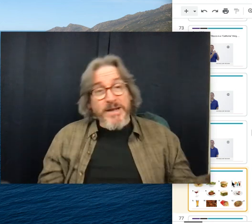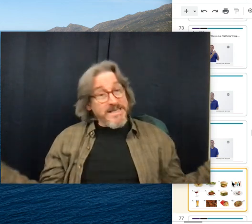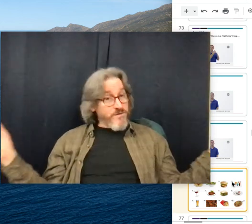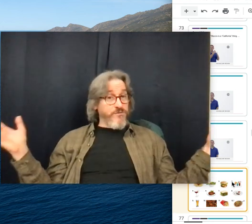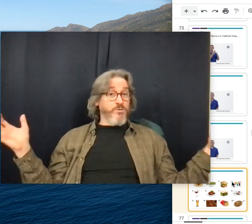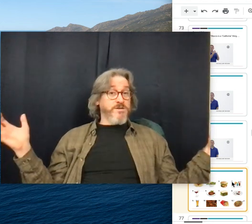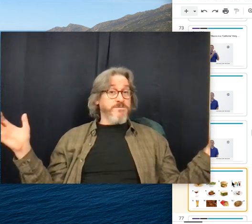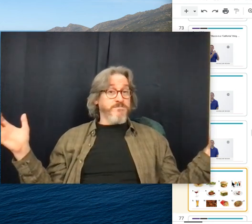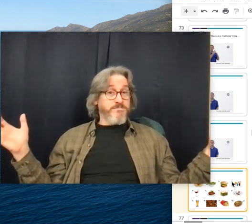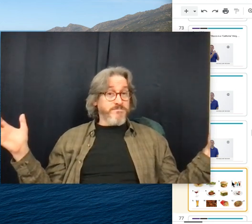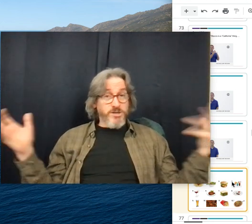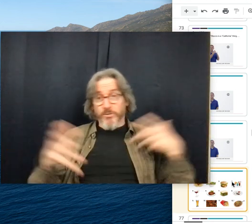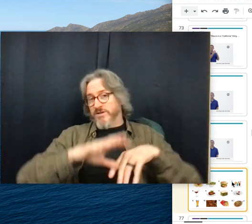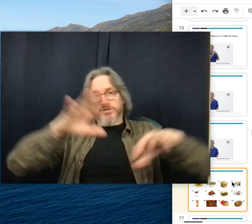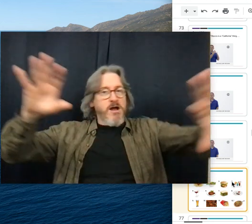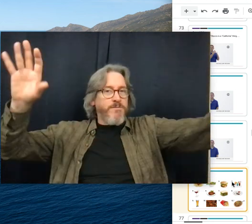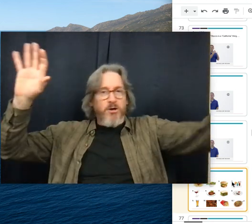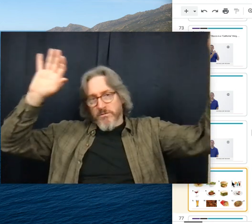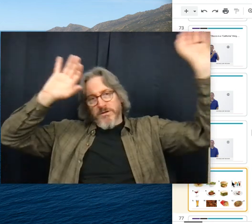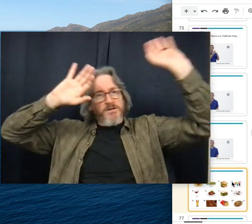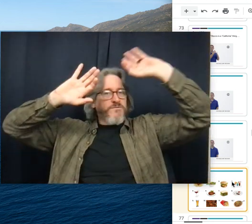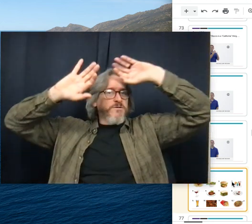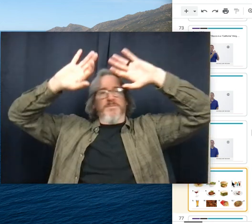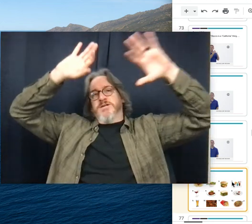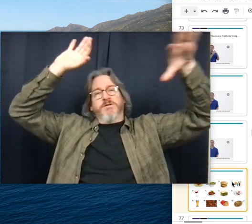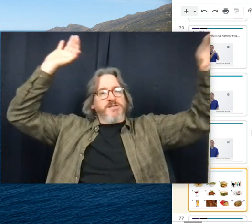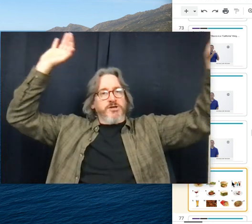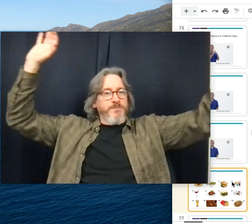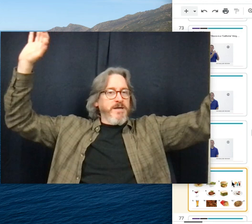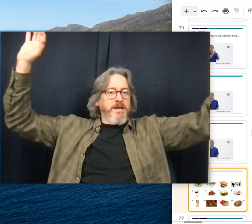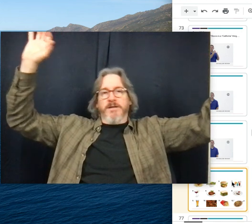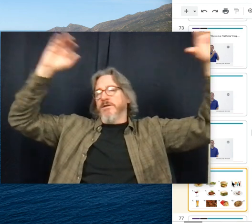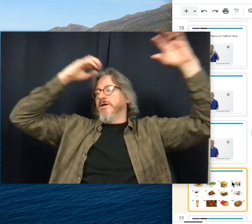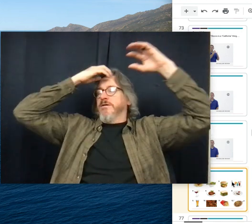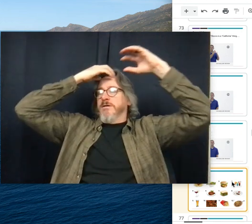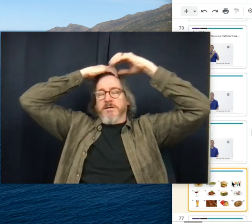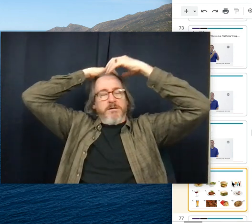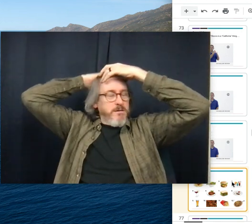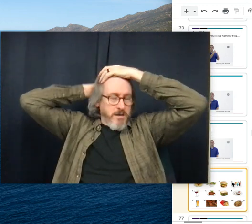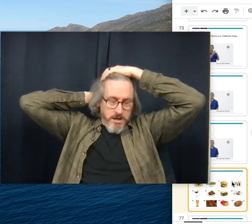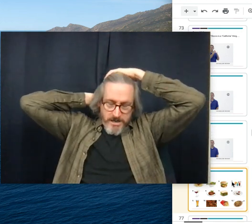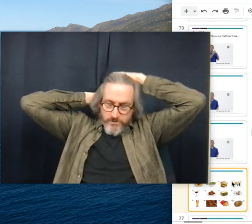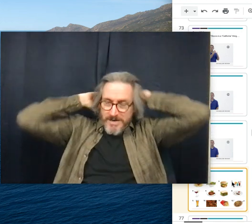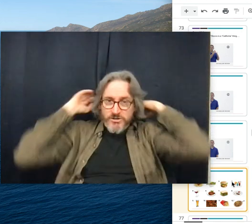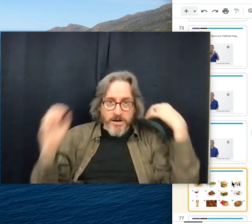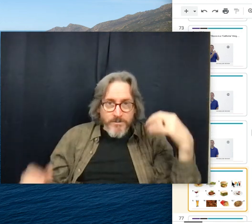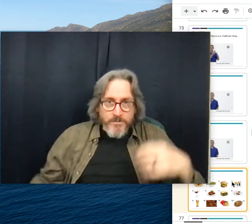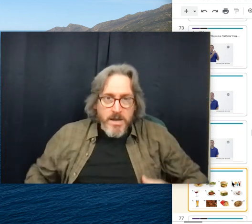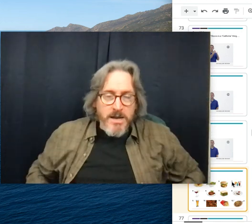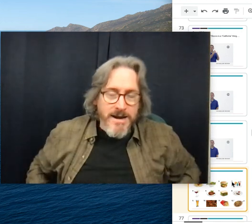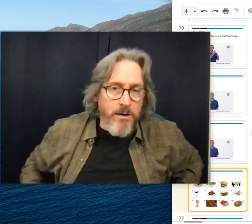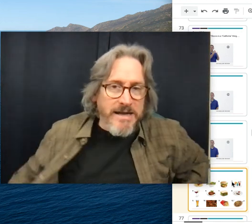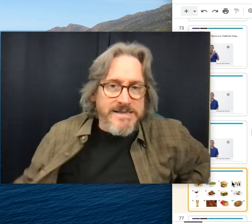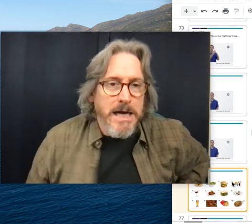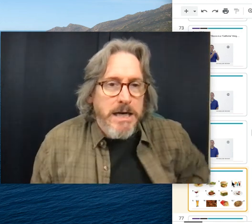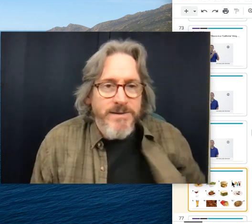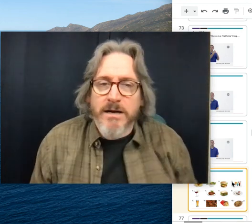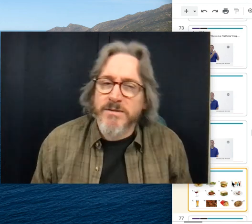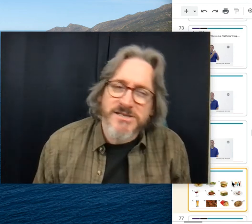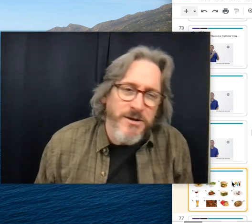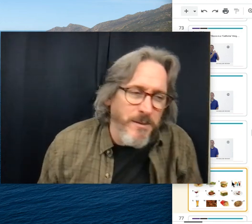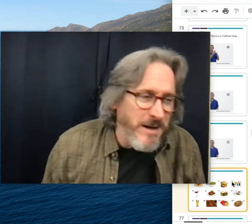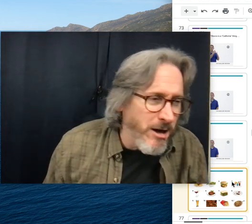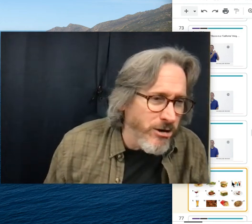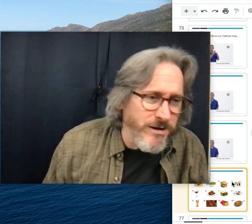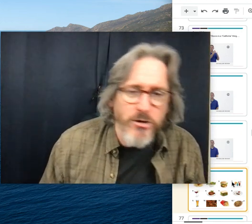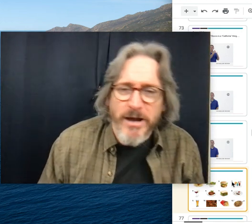And then we get to foods. So we've described all the different materials that could be in the restaurant. Now let's talk about, oh, this